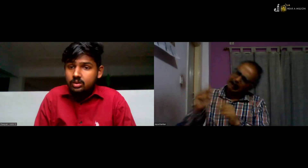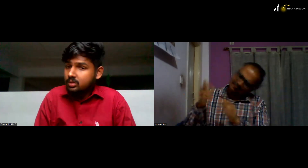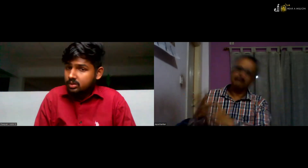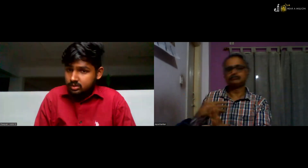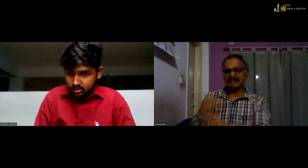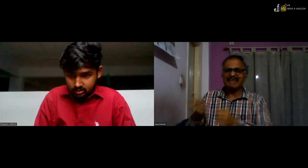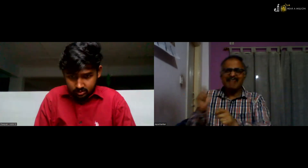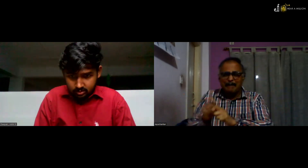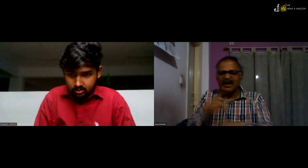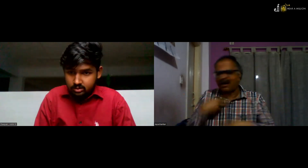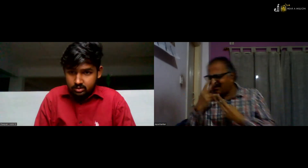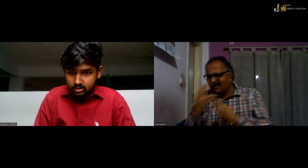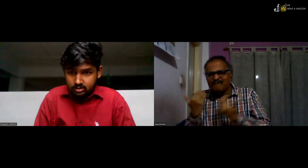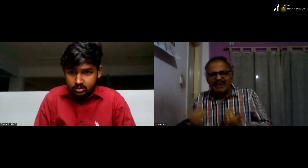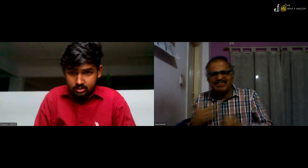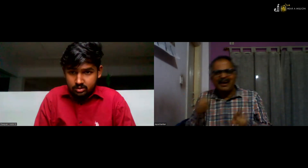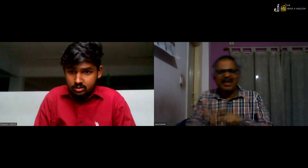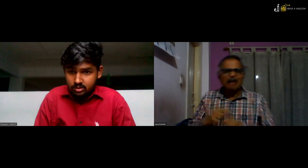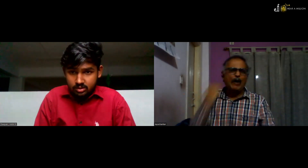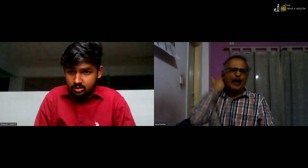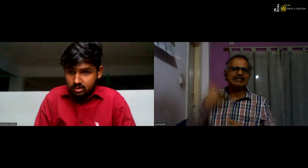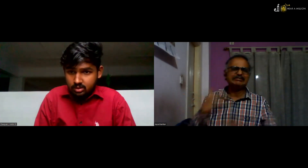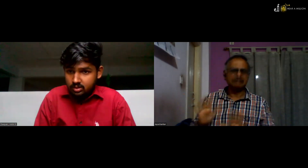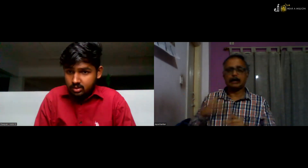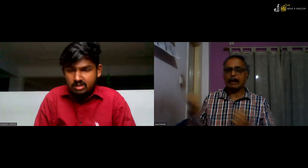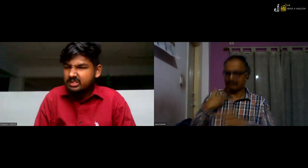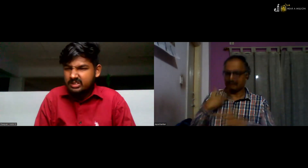got broken down in the midway.